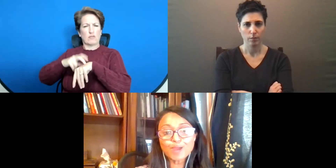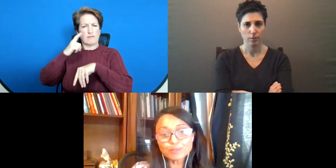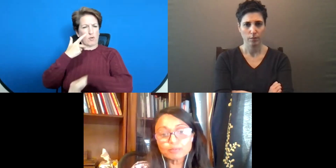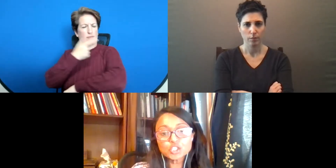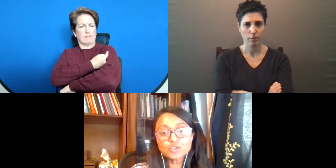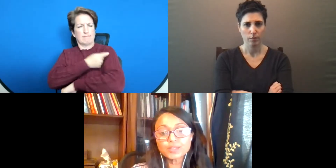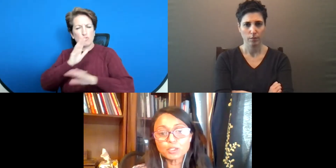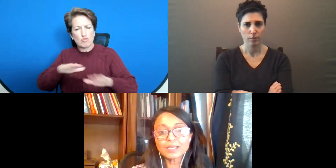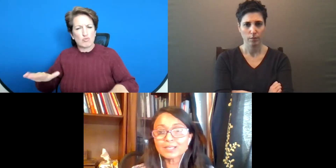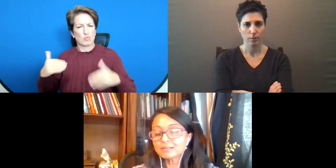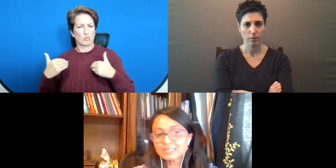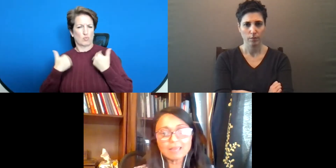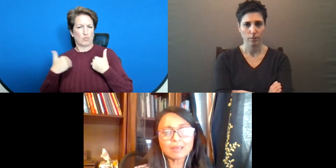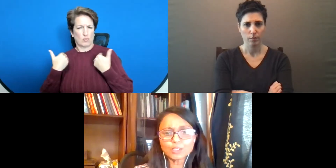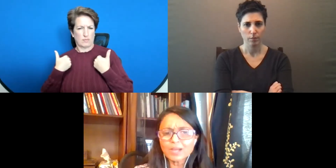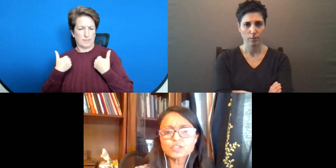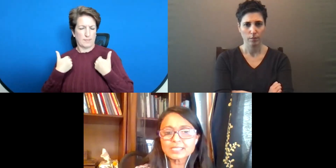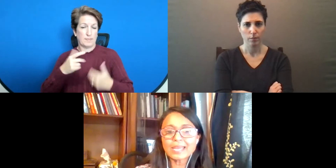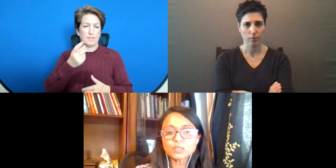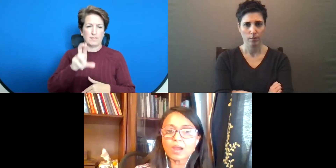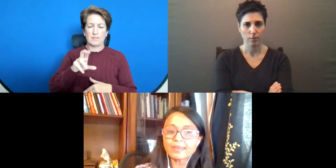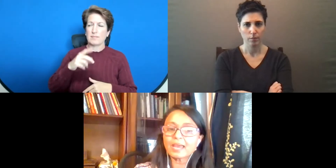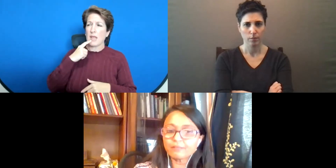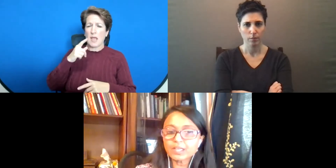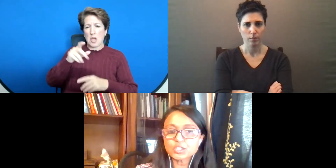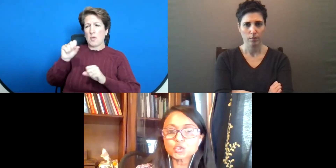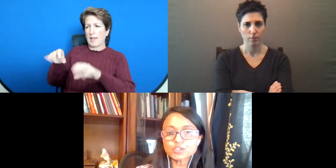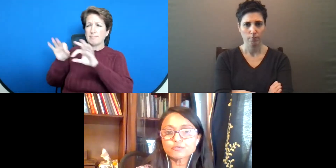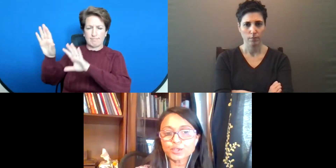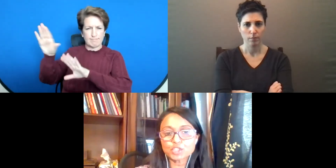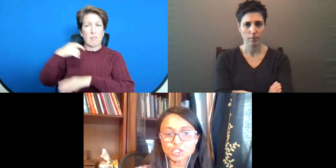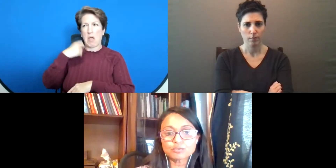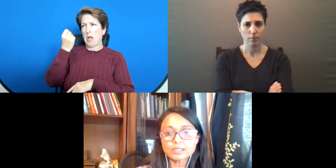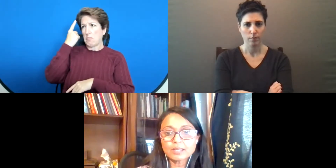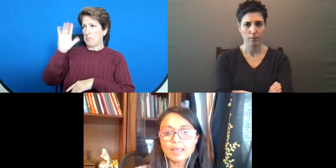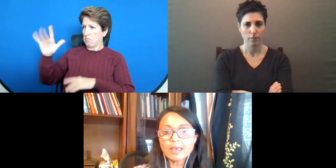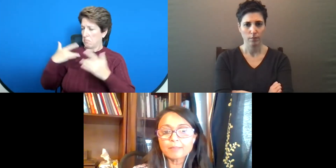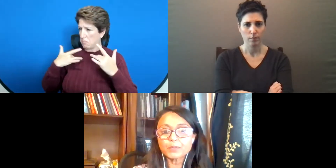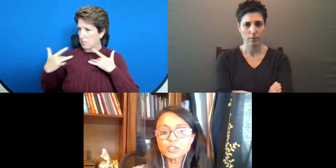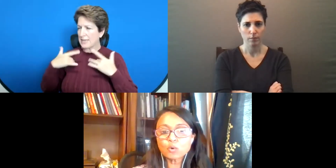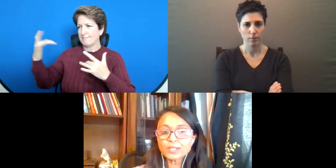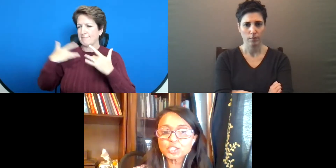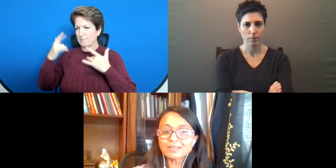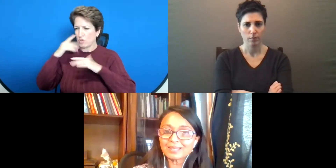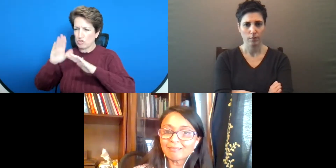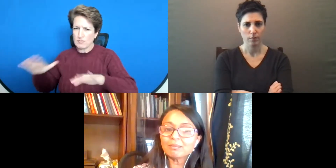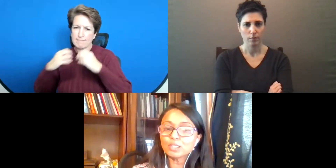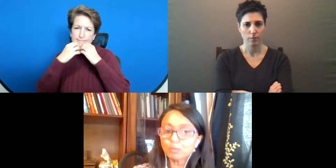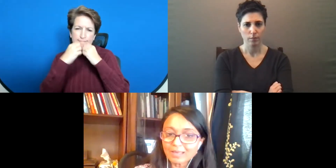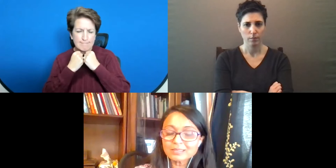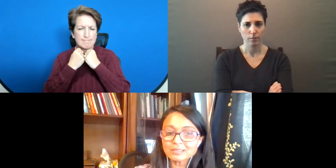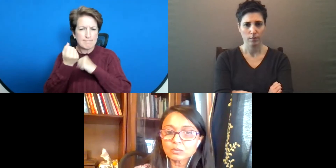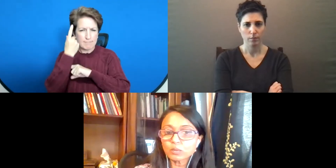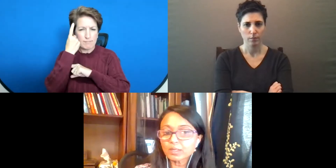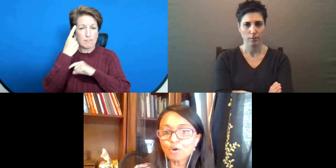Yeah, I would reassure them. You can say that you understand why they have concerns for their children. There's no question that in